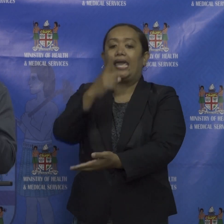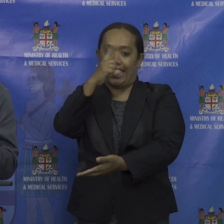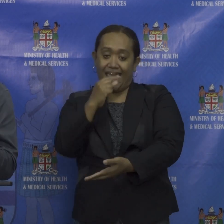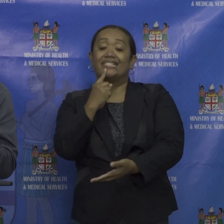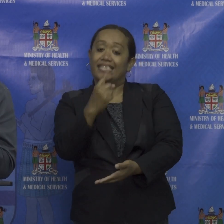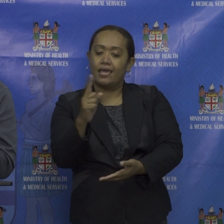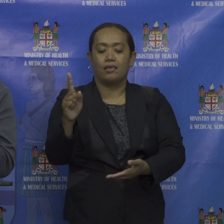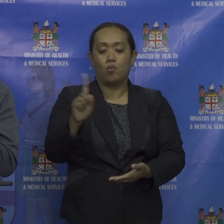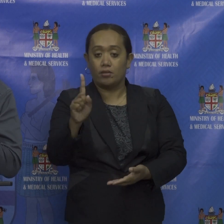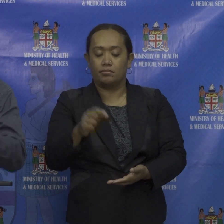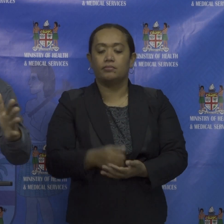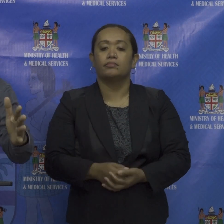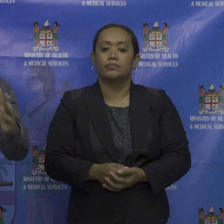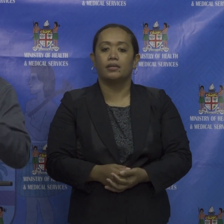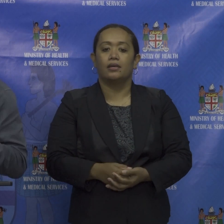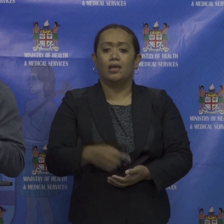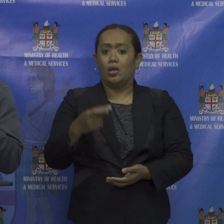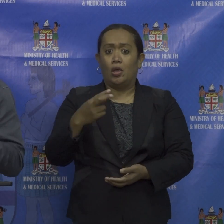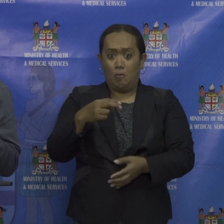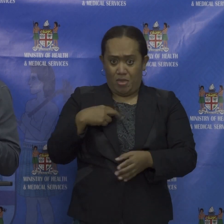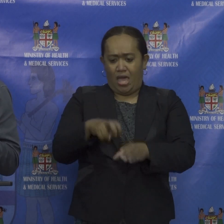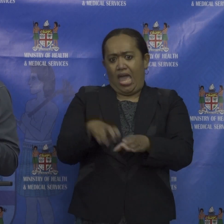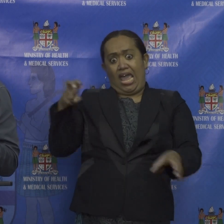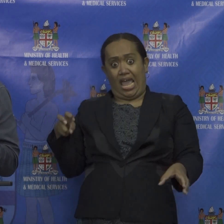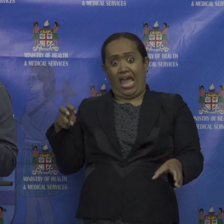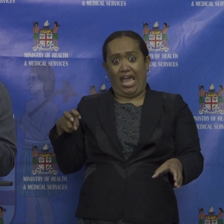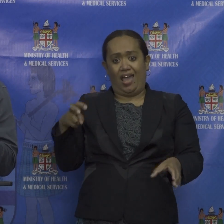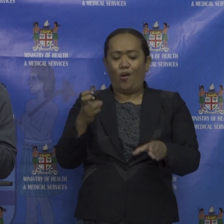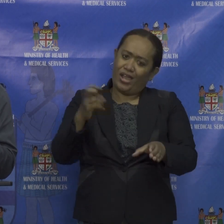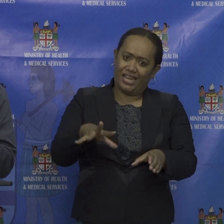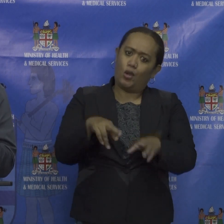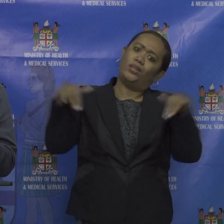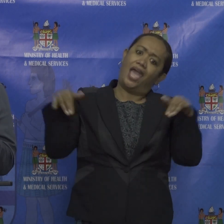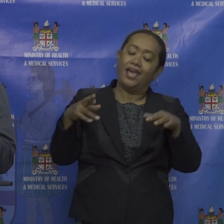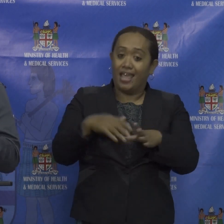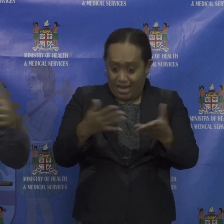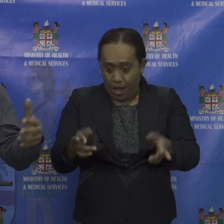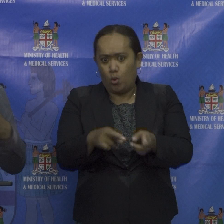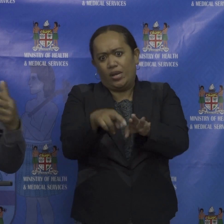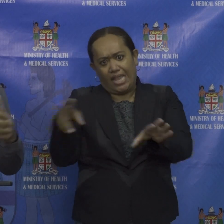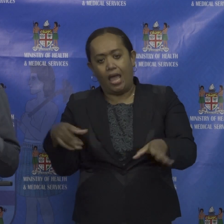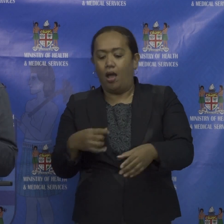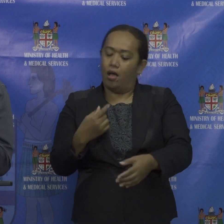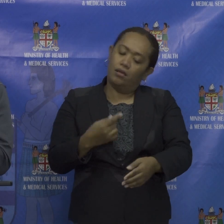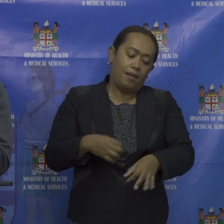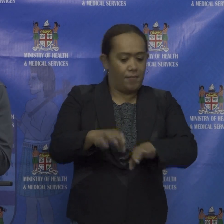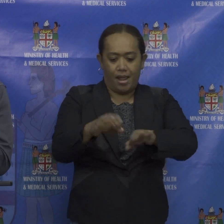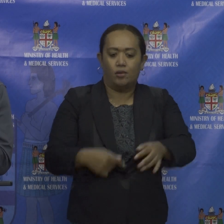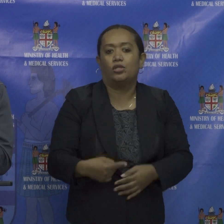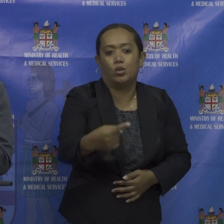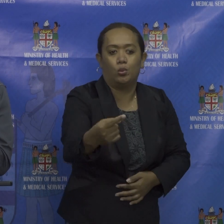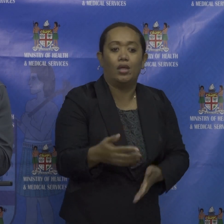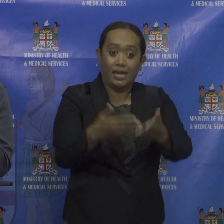even before, when I retired and I came back and got re-engaged, even during my retirement, this plan has been going